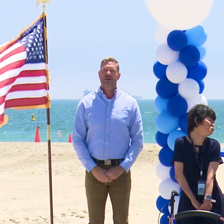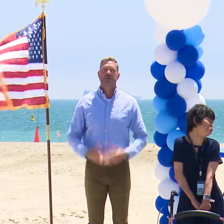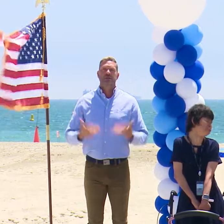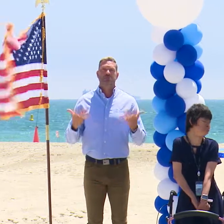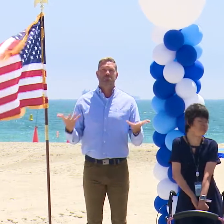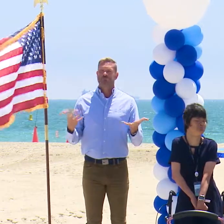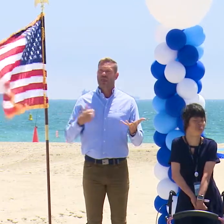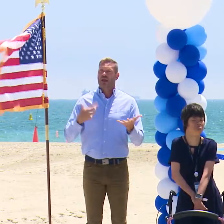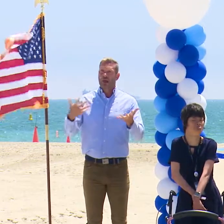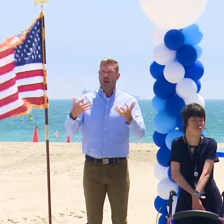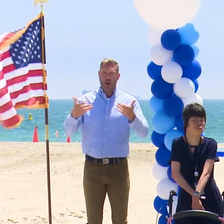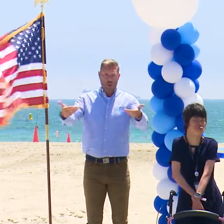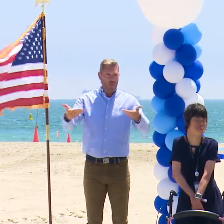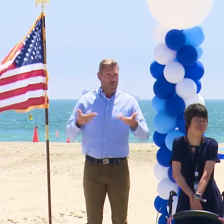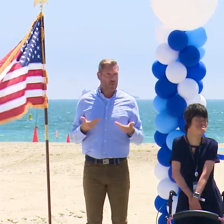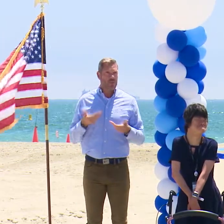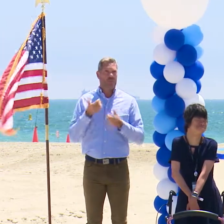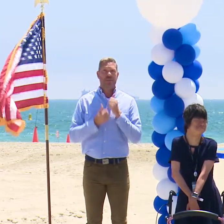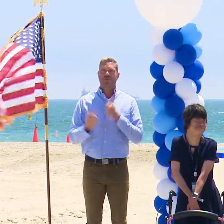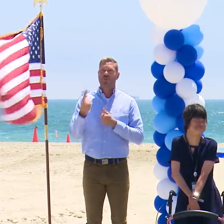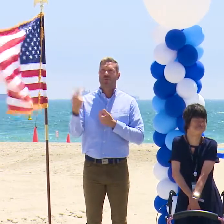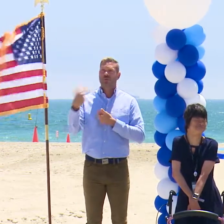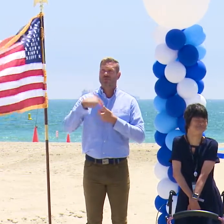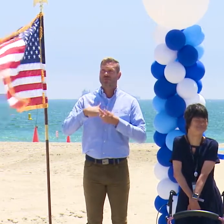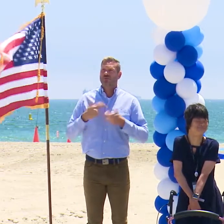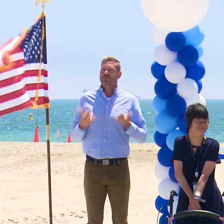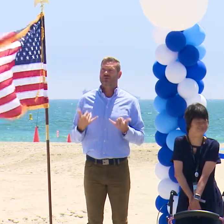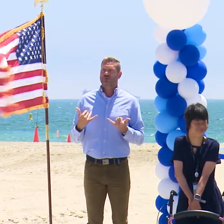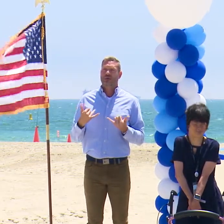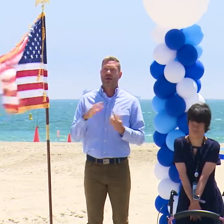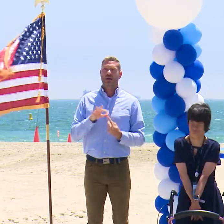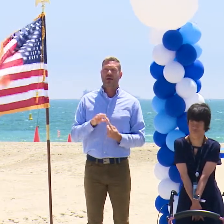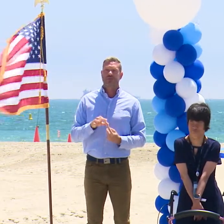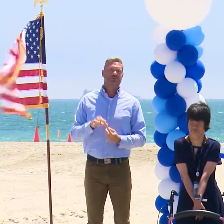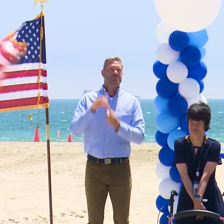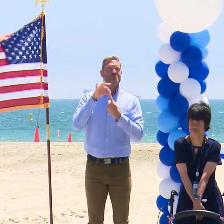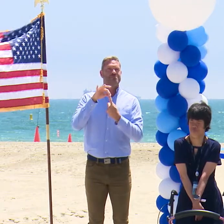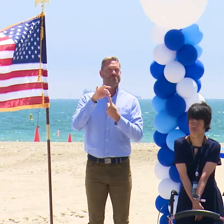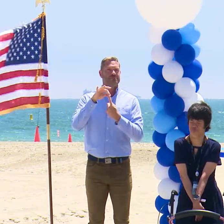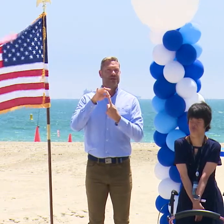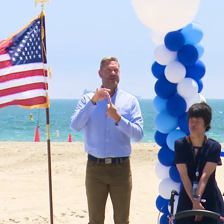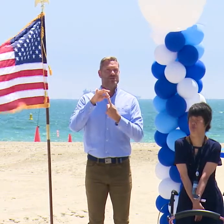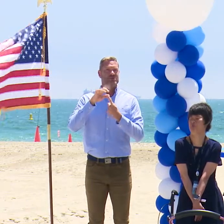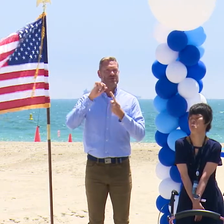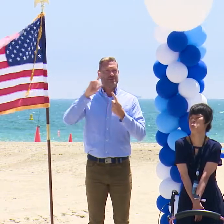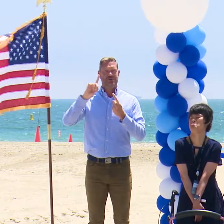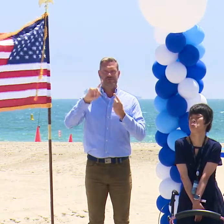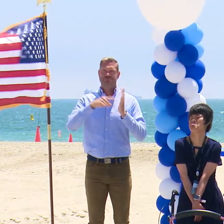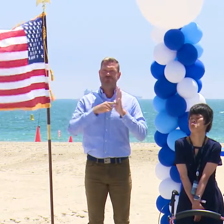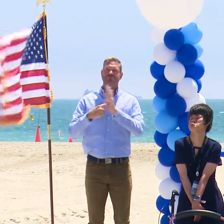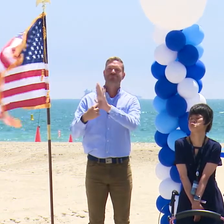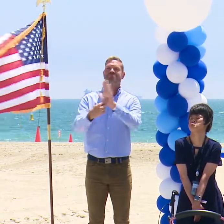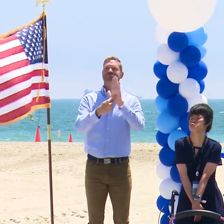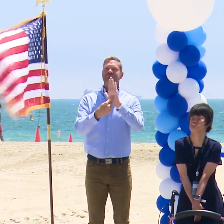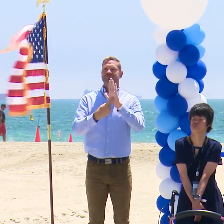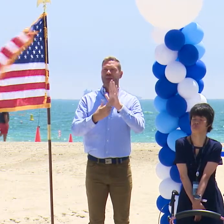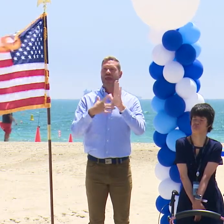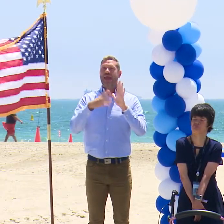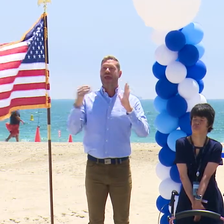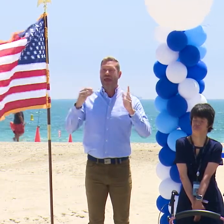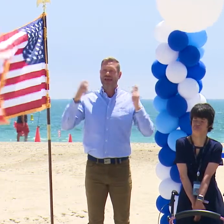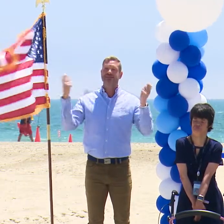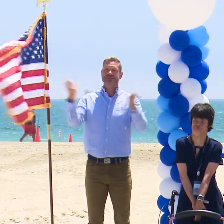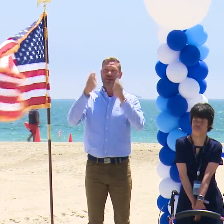I want to welcome everyone for joining us here today for a very special unveiling, but also just a celebration